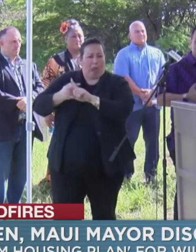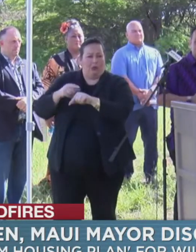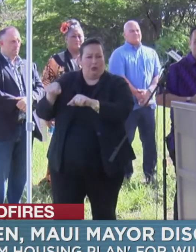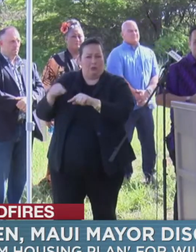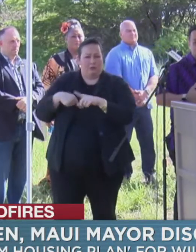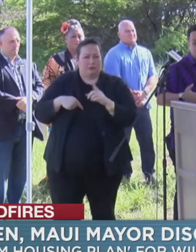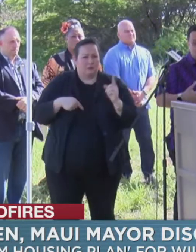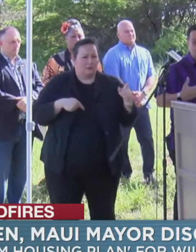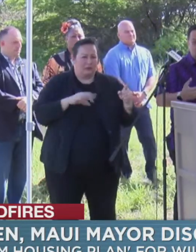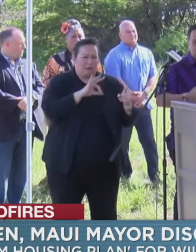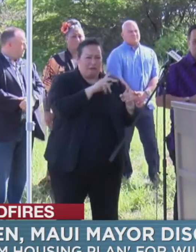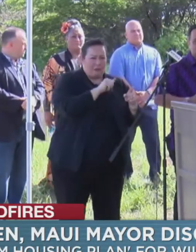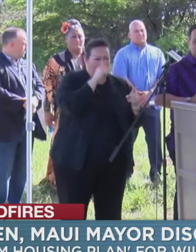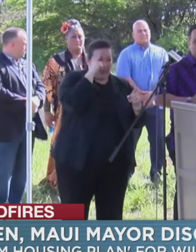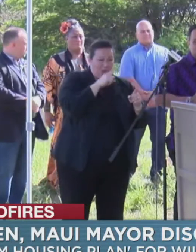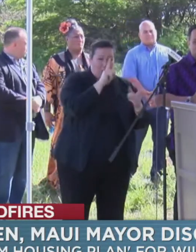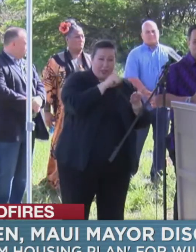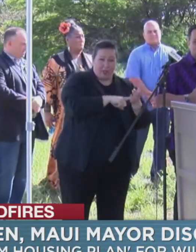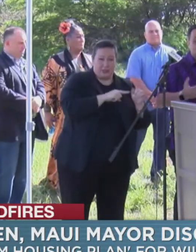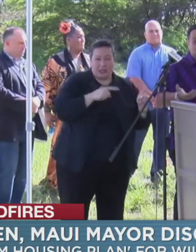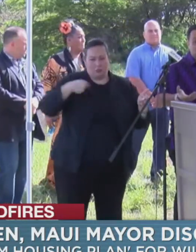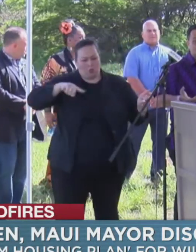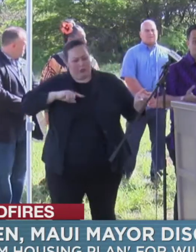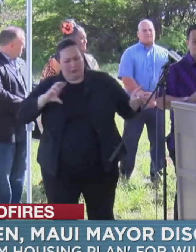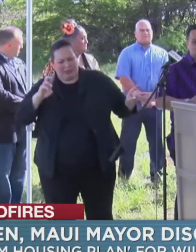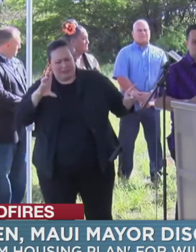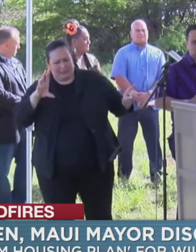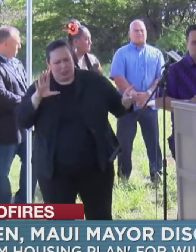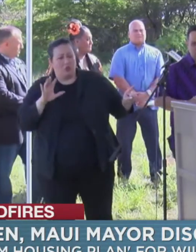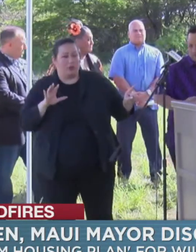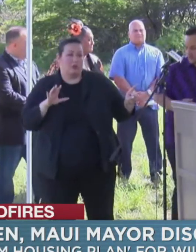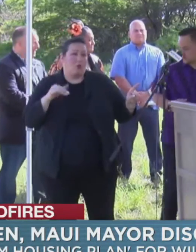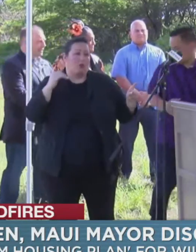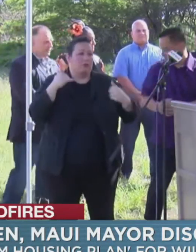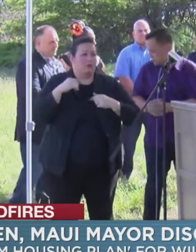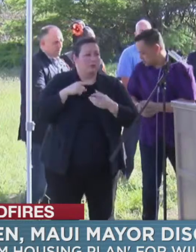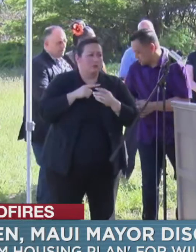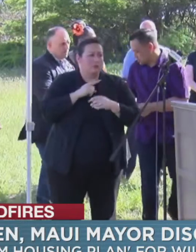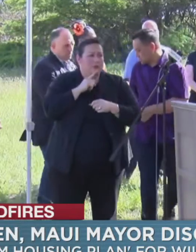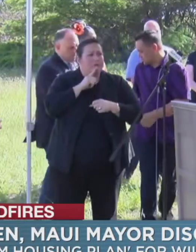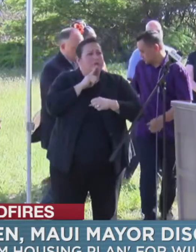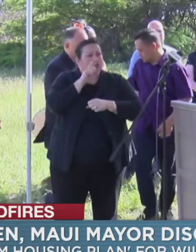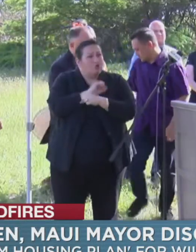1,000. So it's coming around. So over 1,000 for sure.